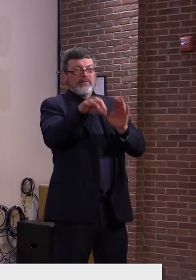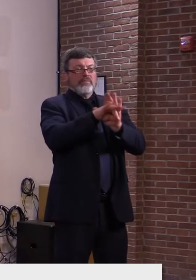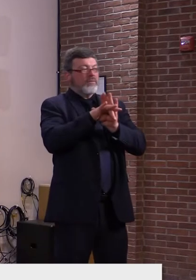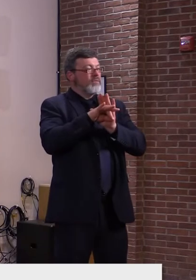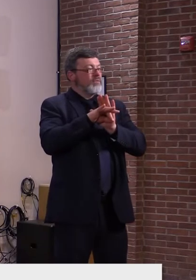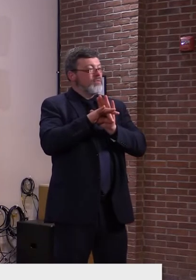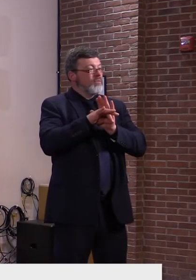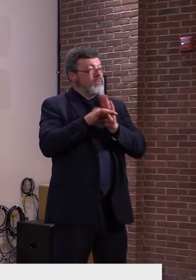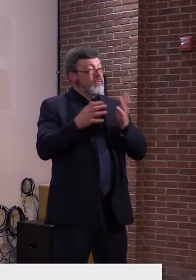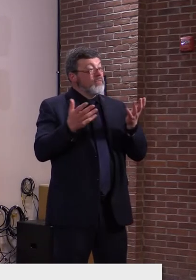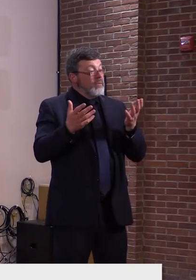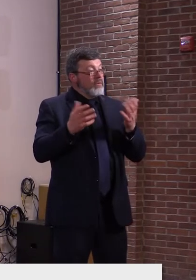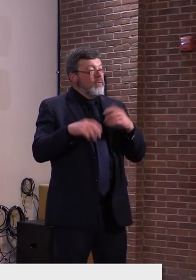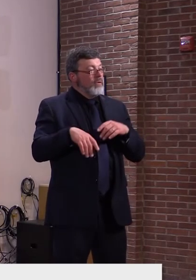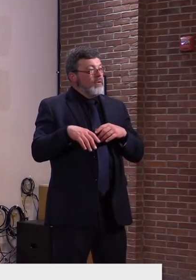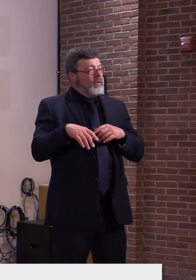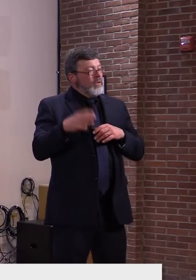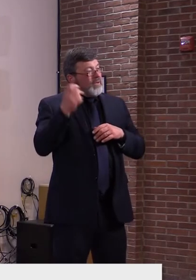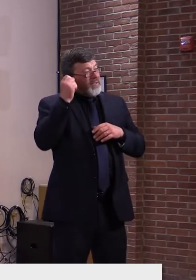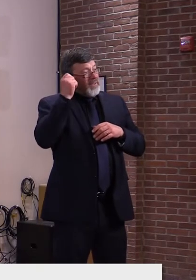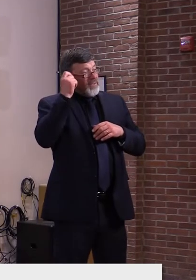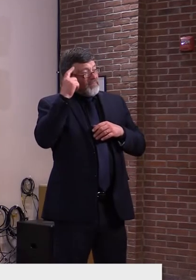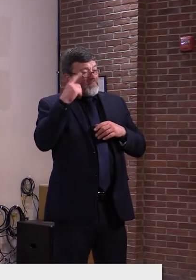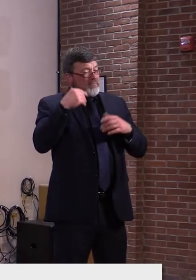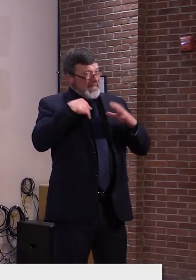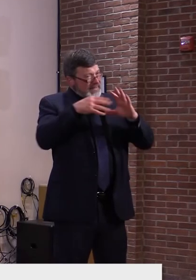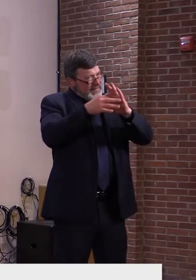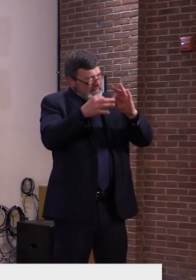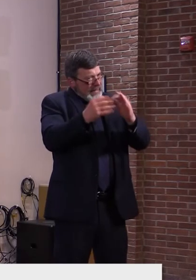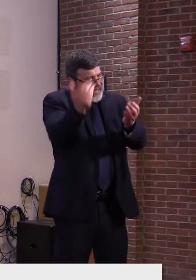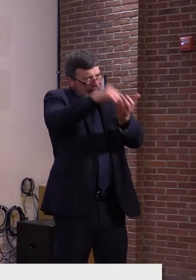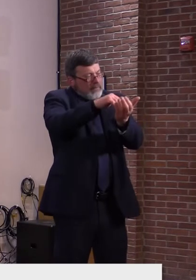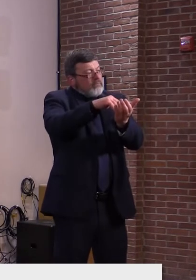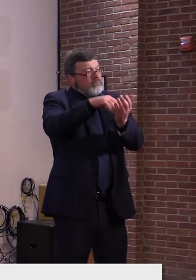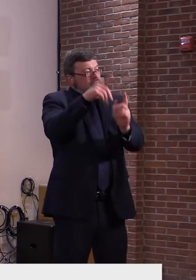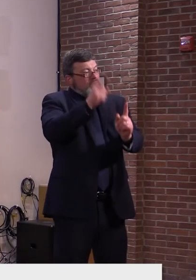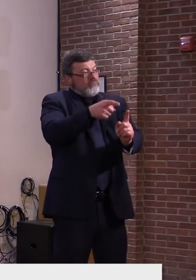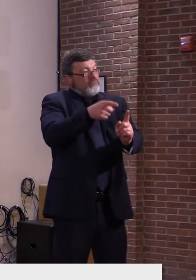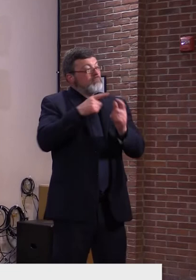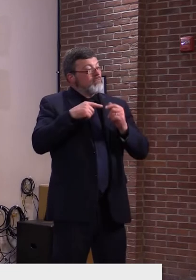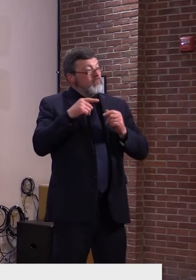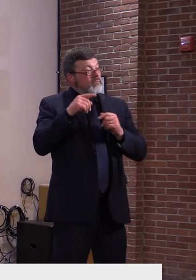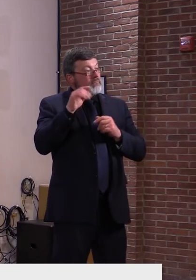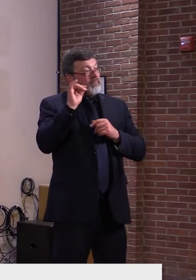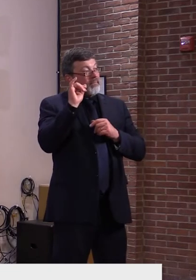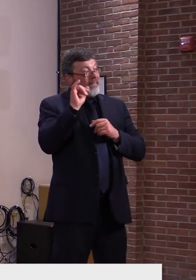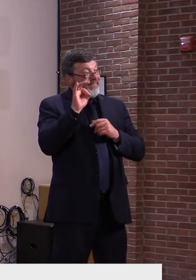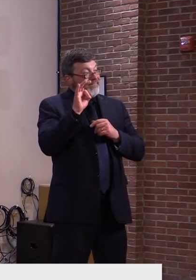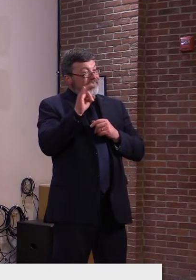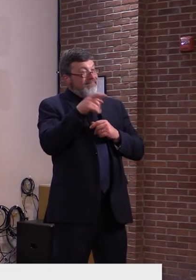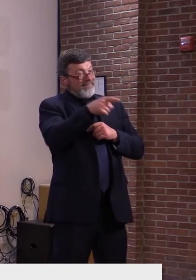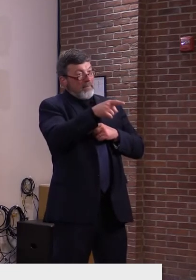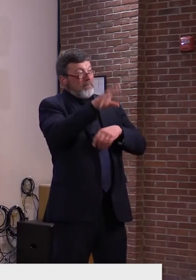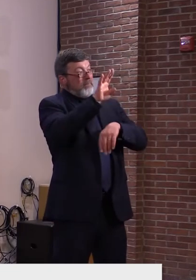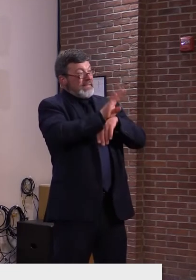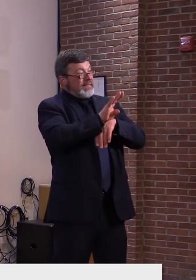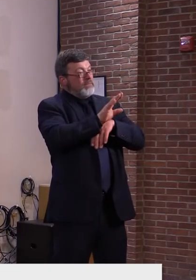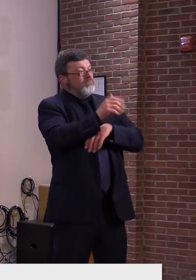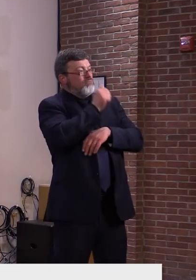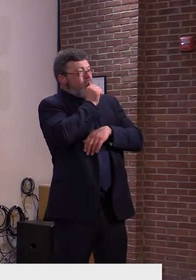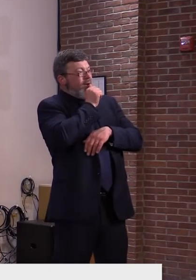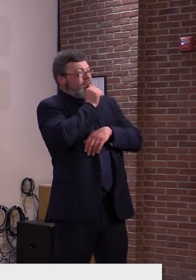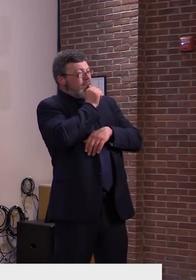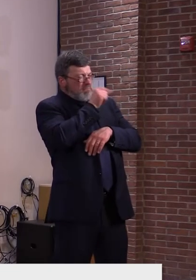I would just finish up again repeating what I said earlier, in that if you were to go back to the private sector and talk to some of the employers and talk to some